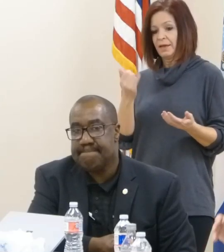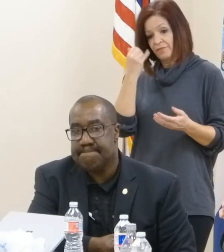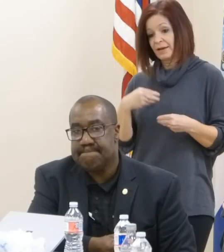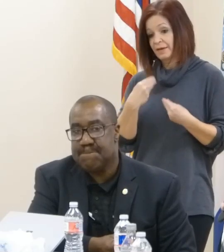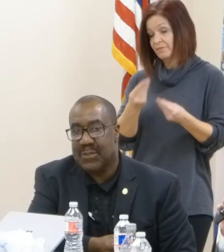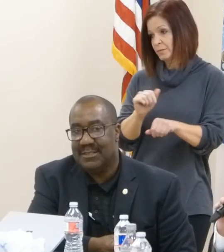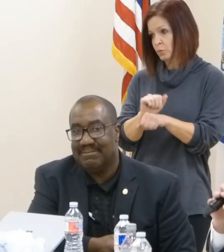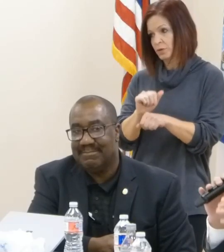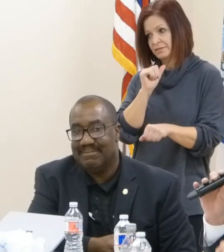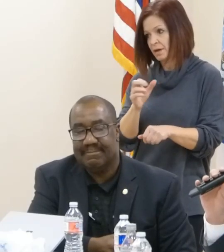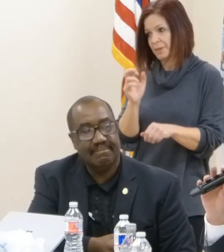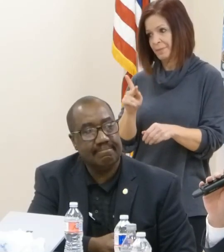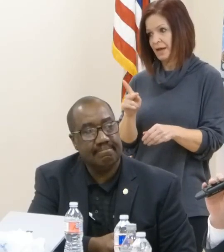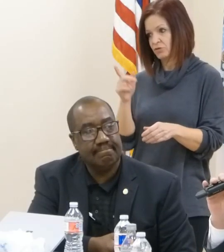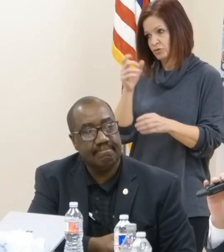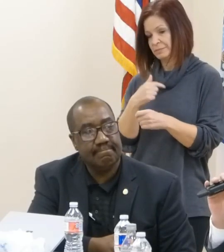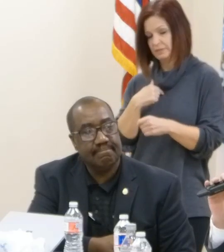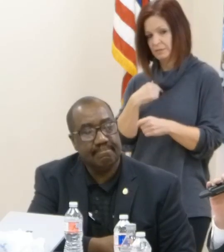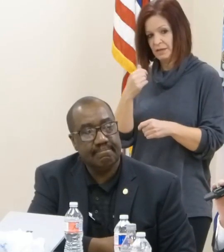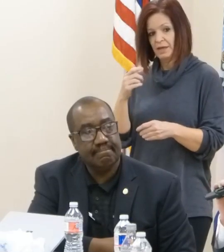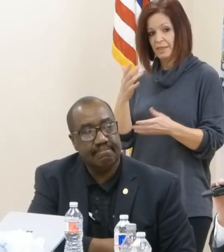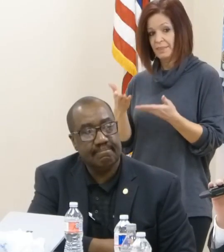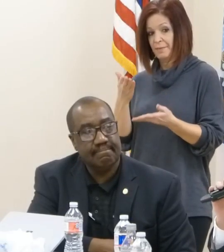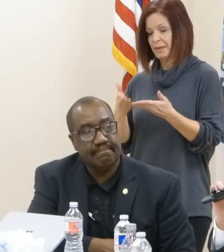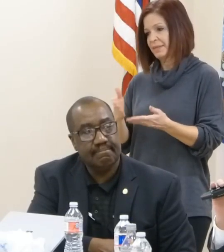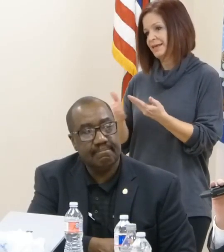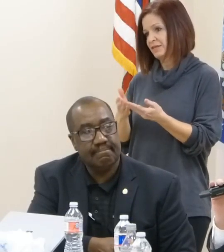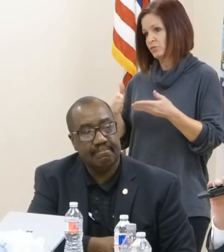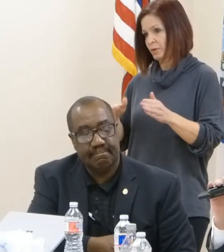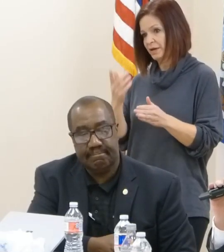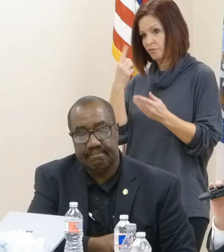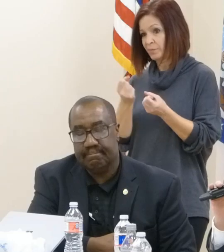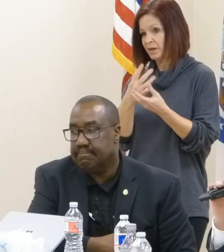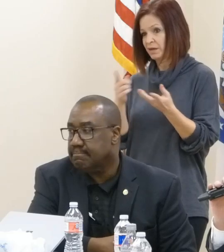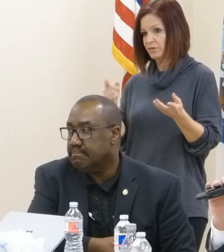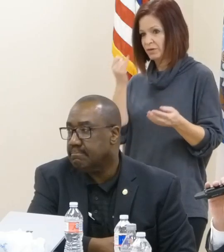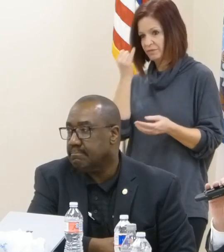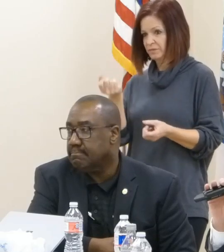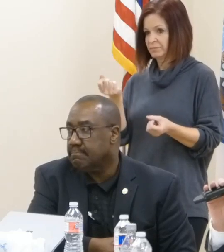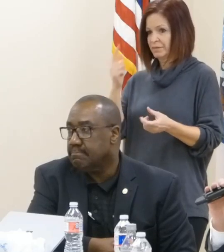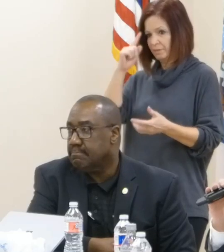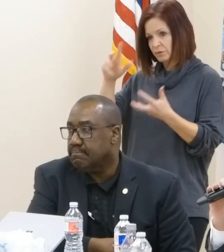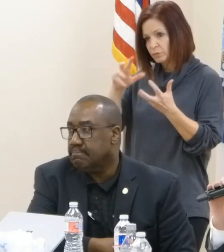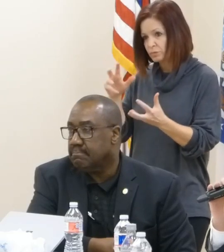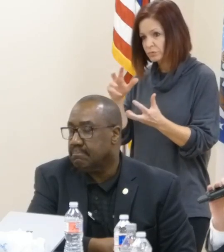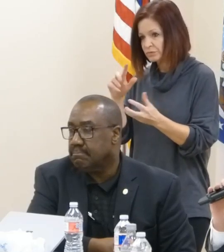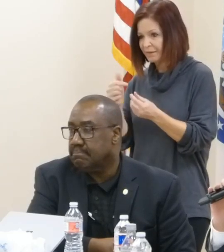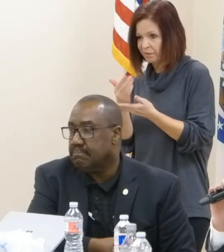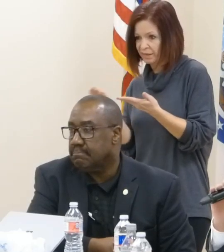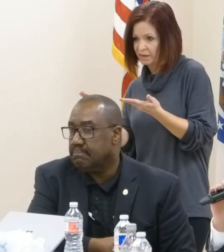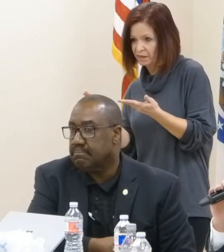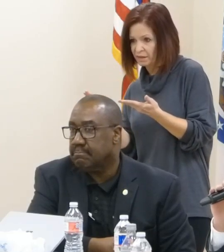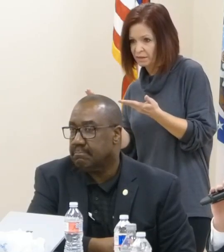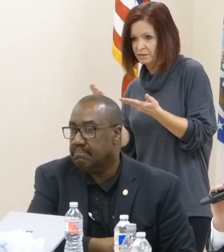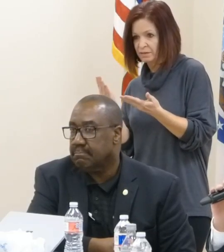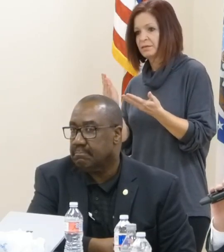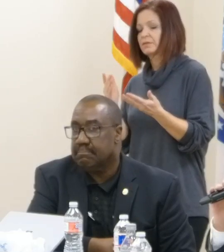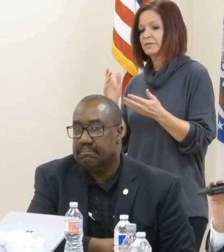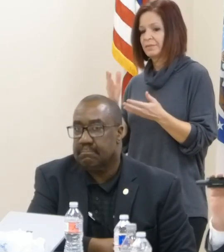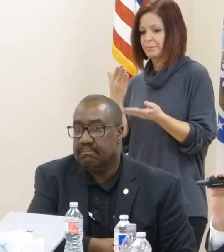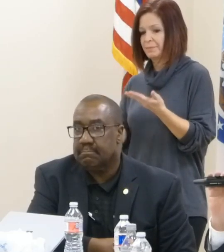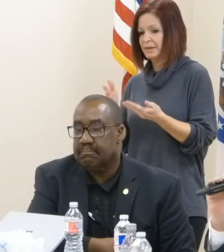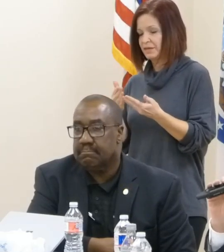me. So if that might be the easiest way for a lot of you, if you have a question about any of the things I mentioned after the fact, to deal